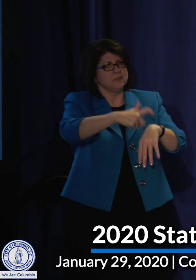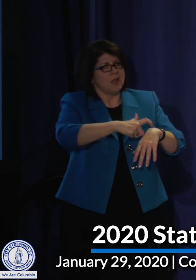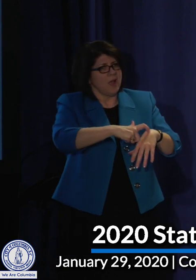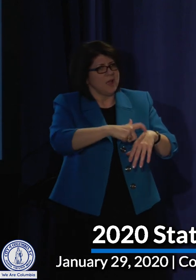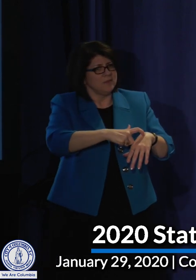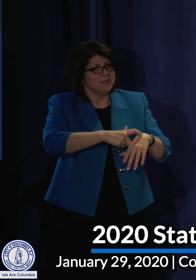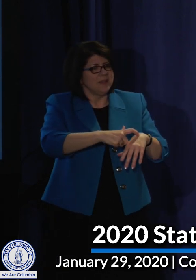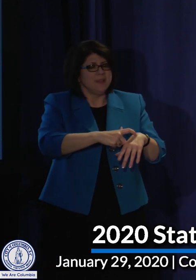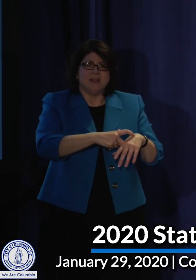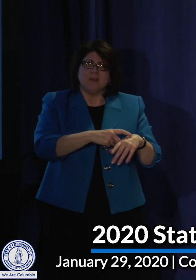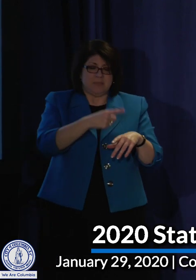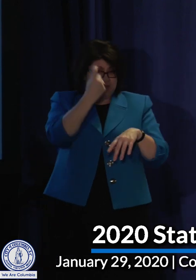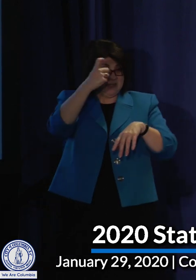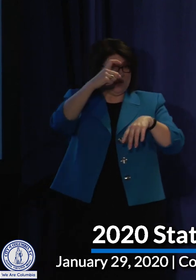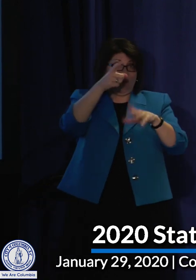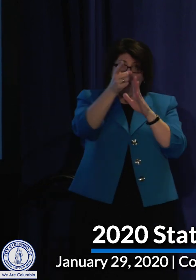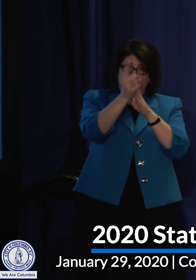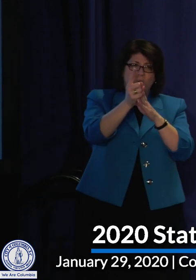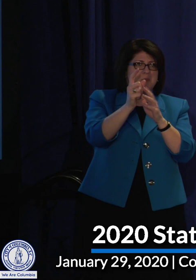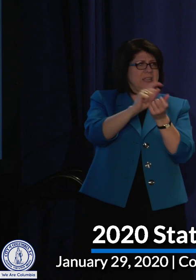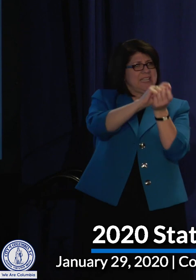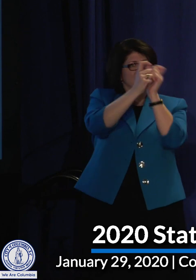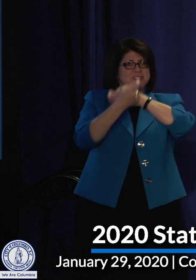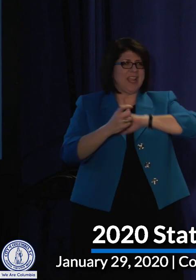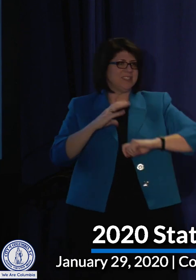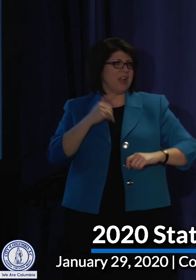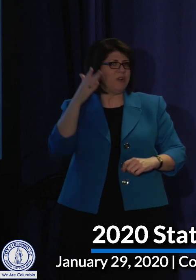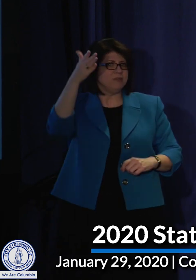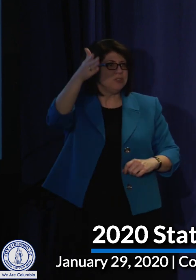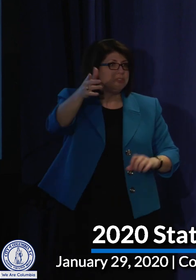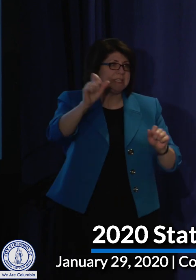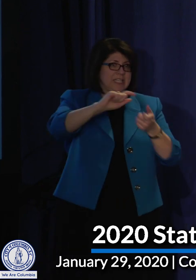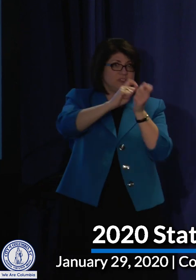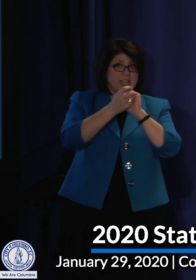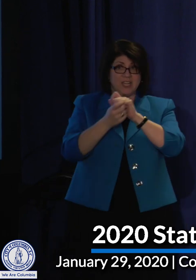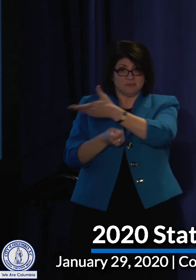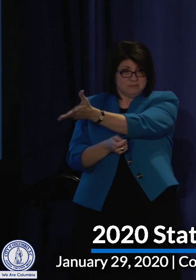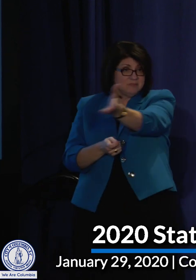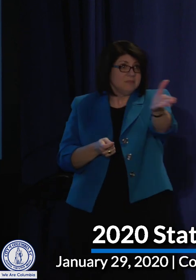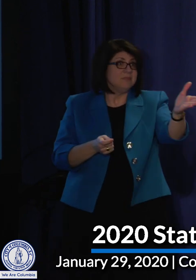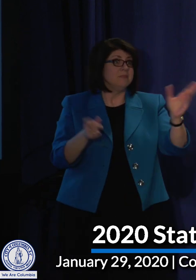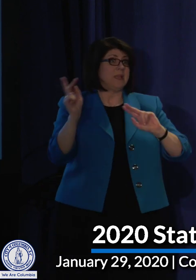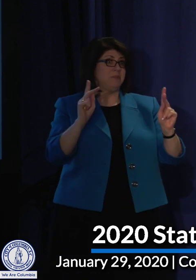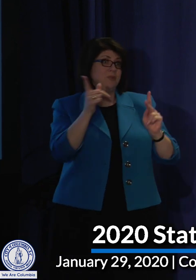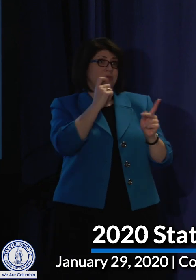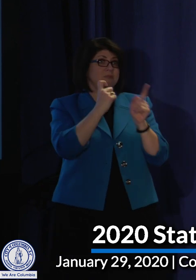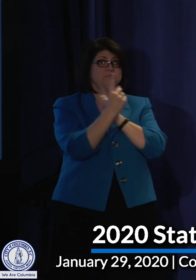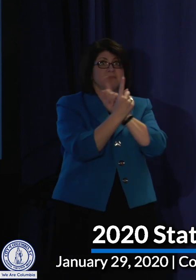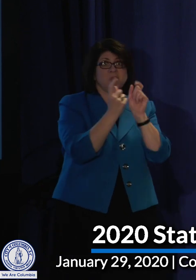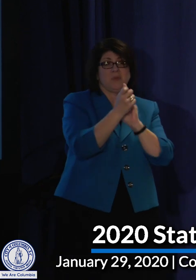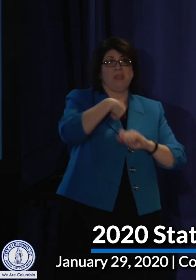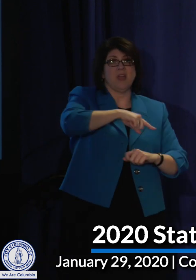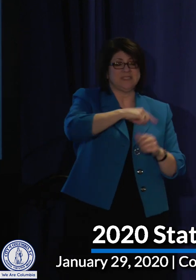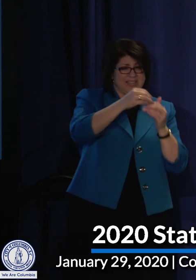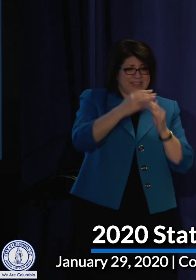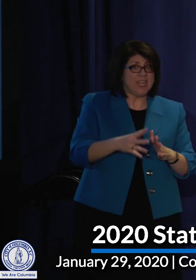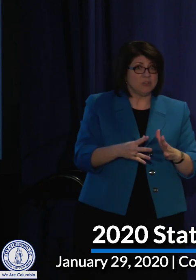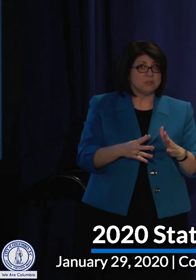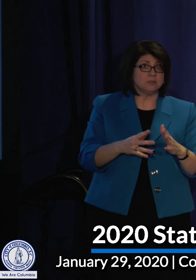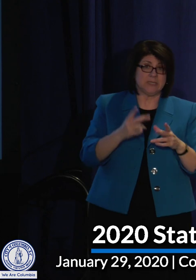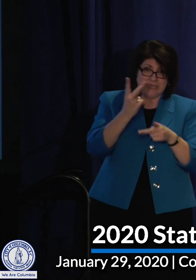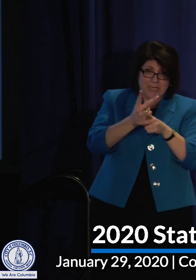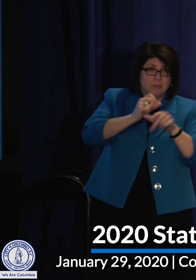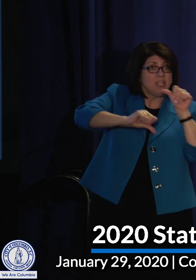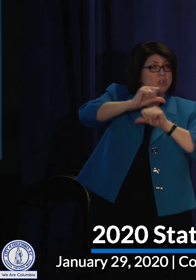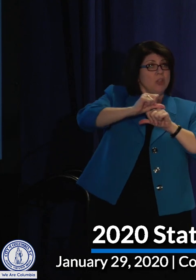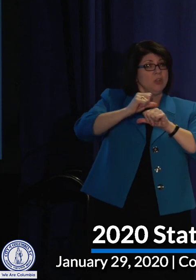moment that changes the trajectory of our lives and those that we see to influence. Leaders hold each other